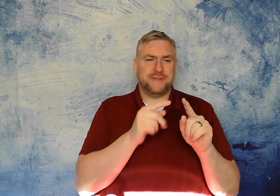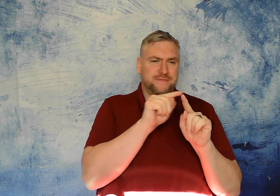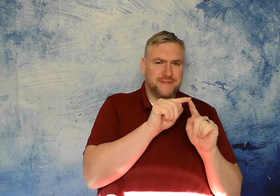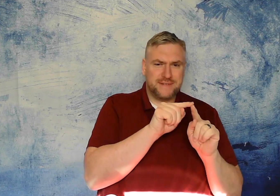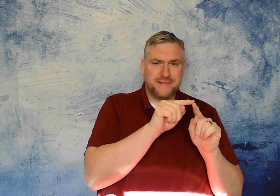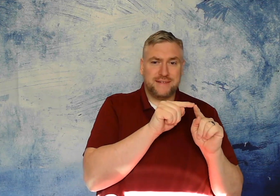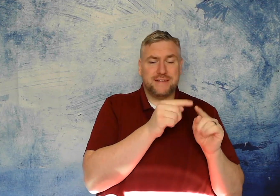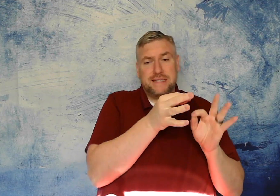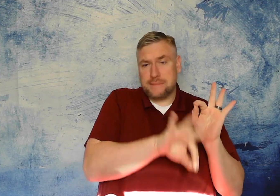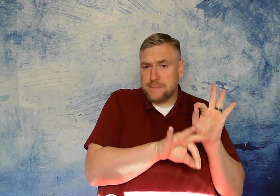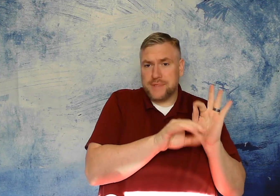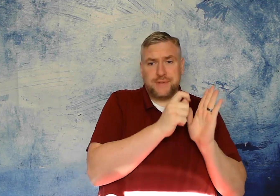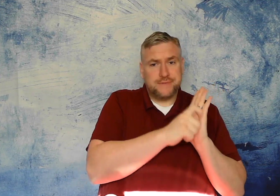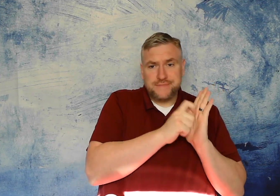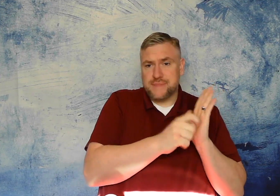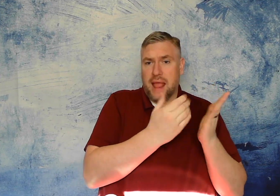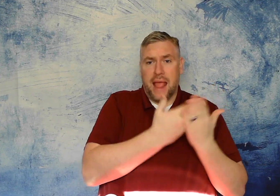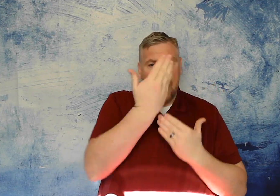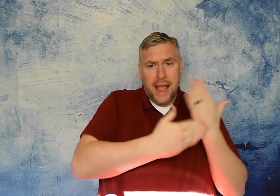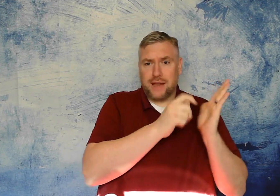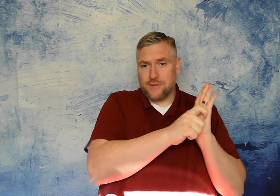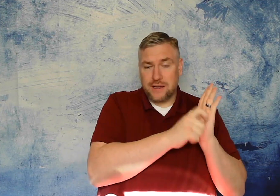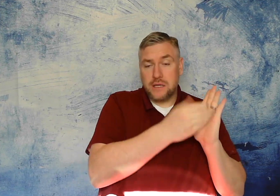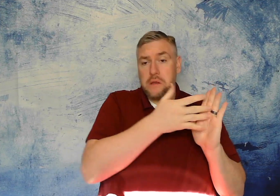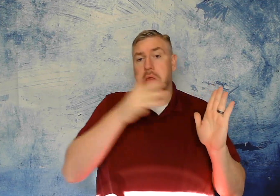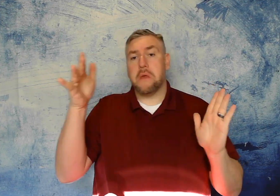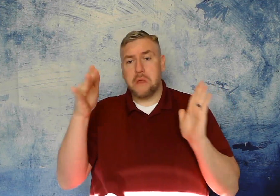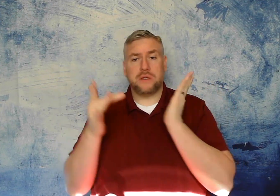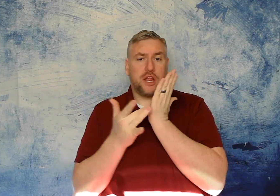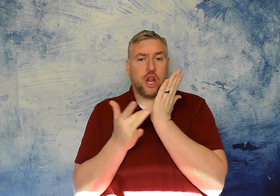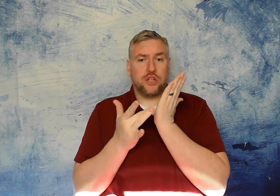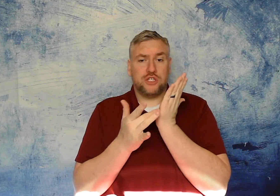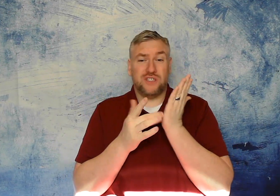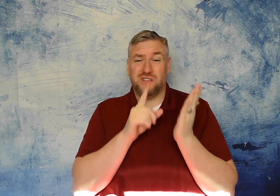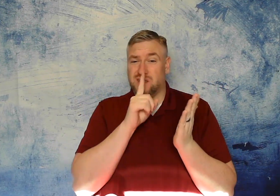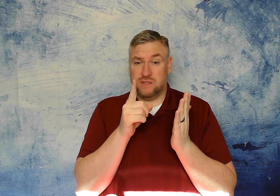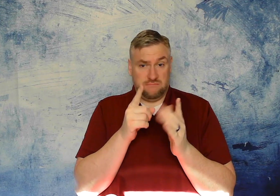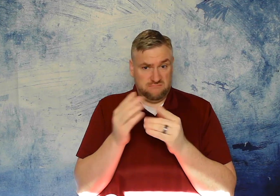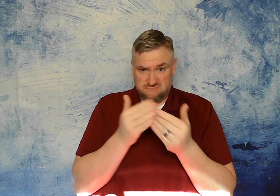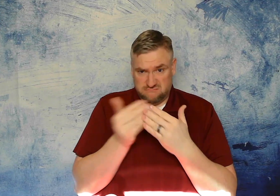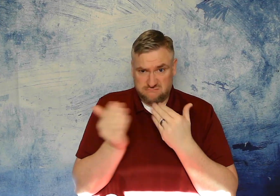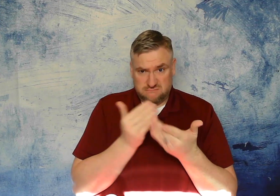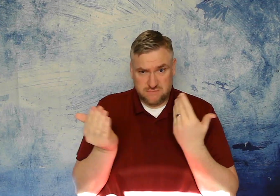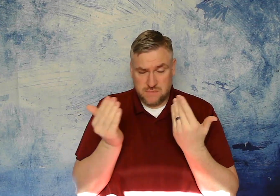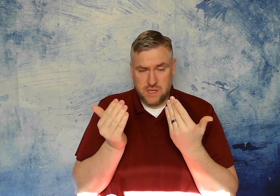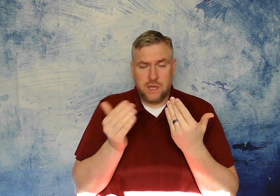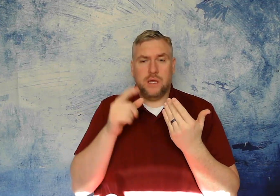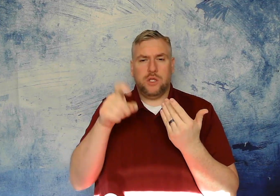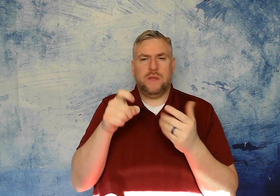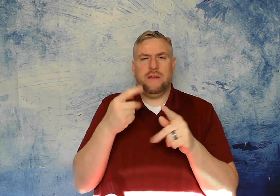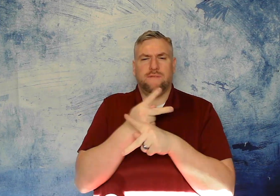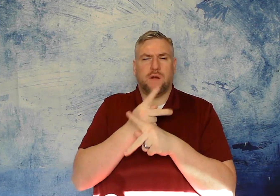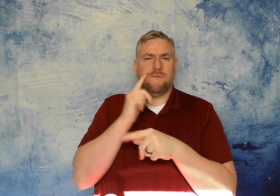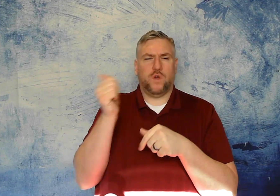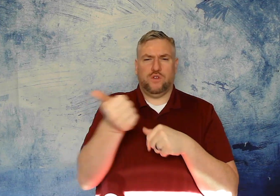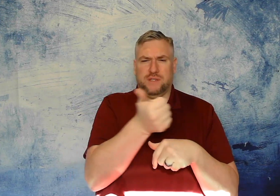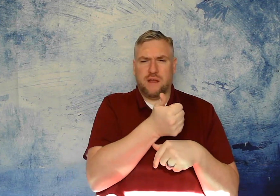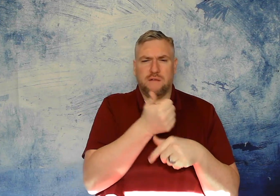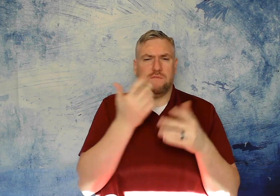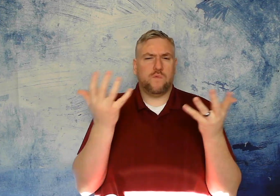So those are kind of 4 samples from simple, handwritten, all the way up to technologically complex. And really, it doesn't matter. You need to figure